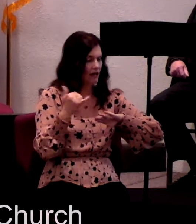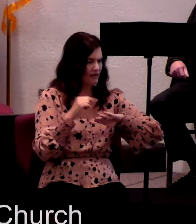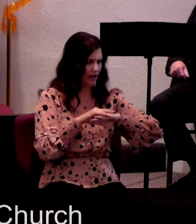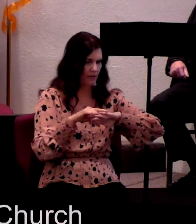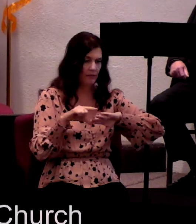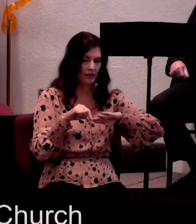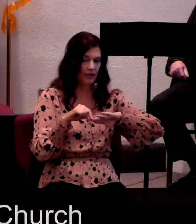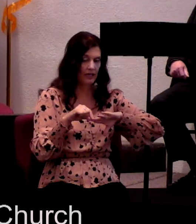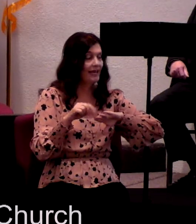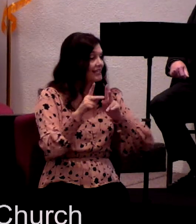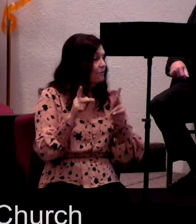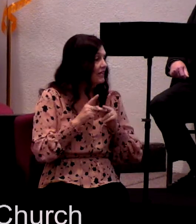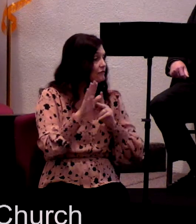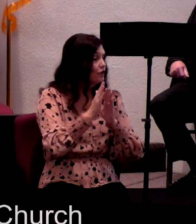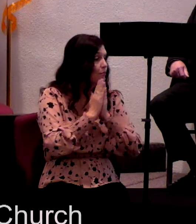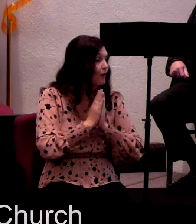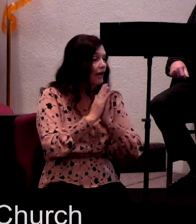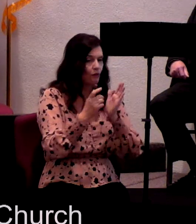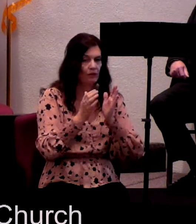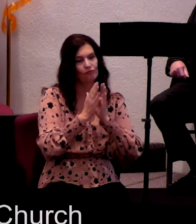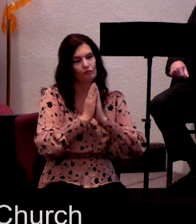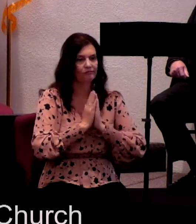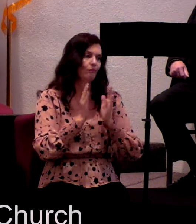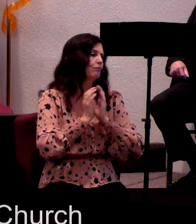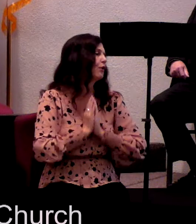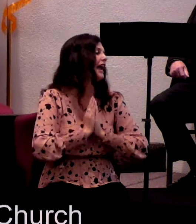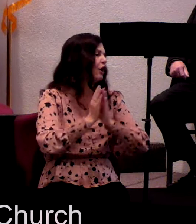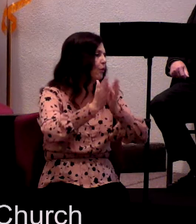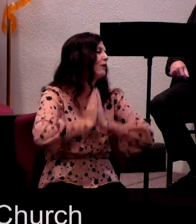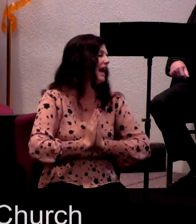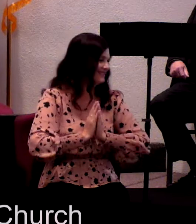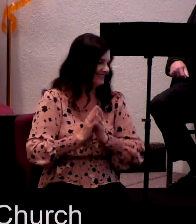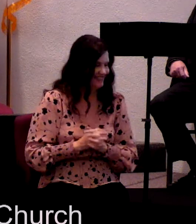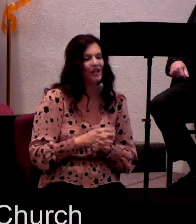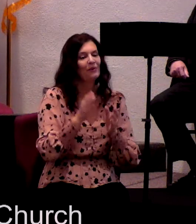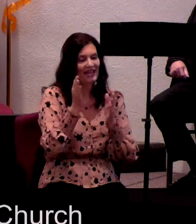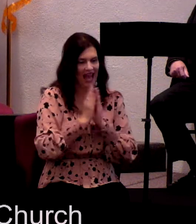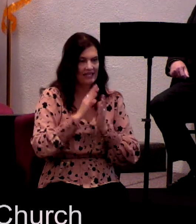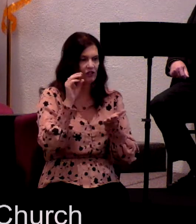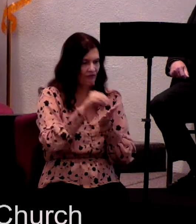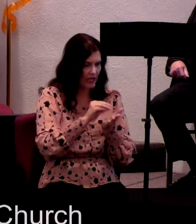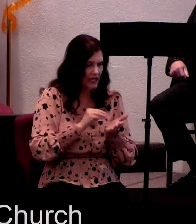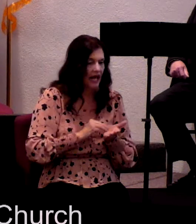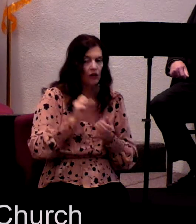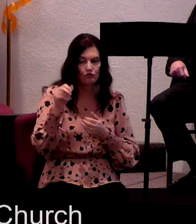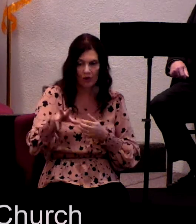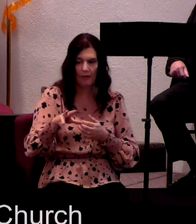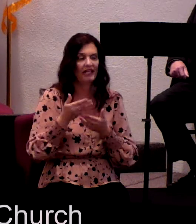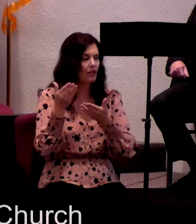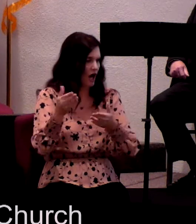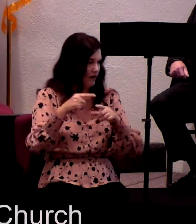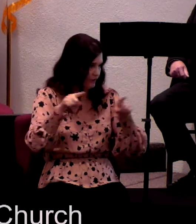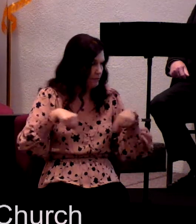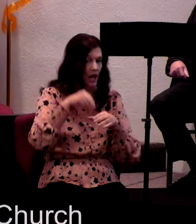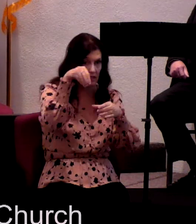is a place for prayer requests. If you have any prayer requests, we ask that you would fill that out and just drop it in the offering box or give it to me on the way out.